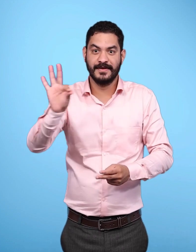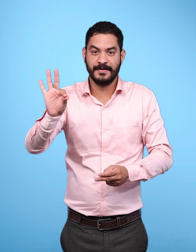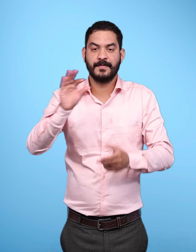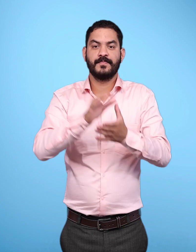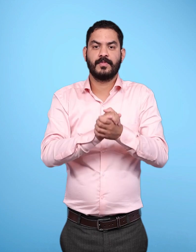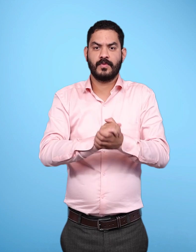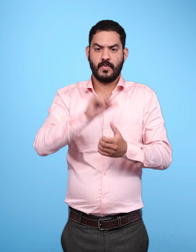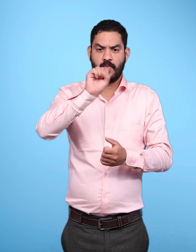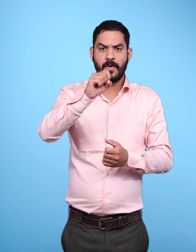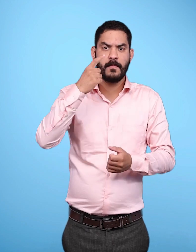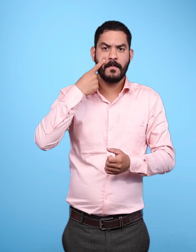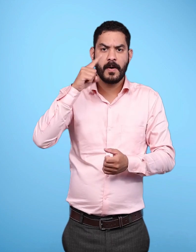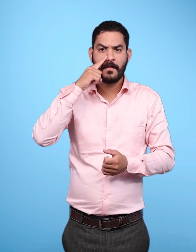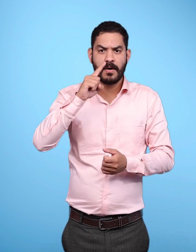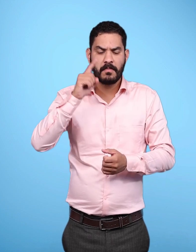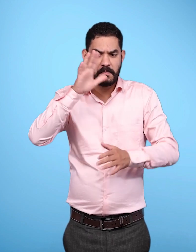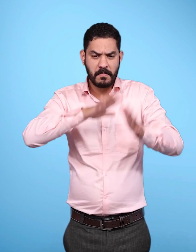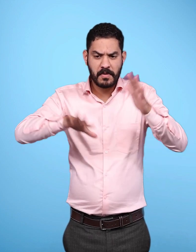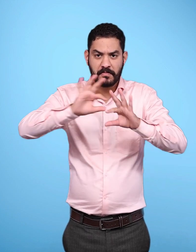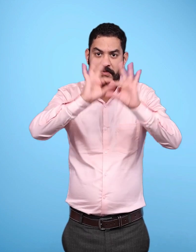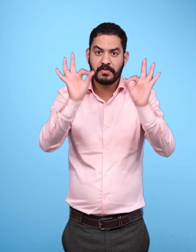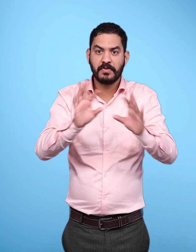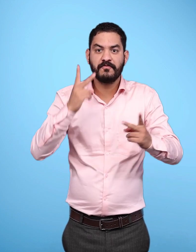Your parents are preparing for the visit.